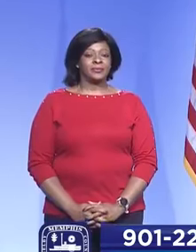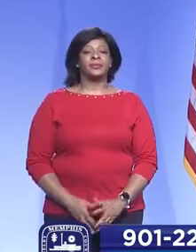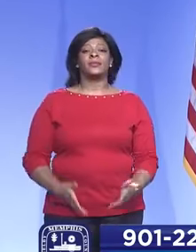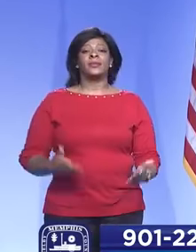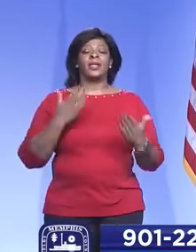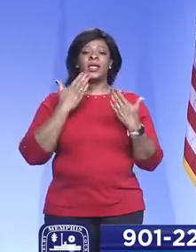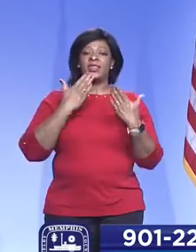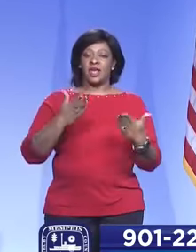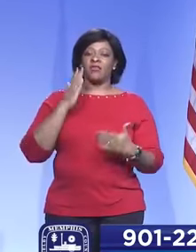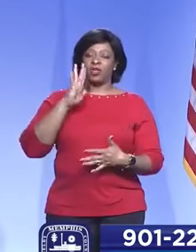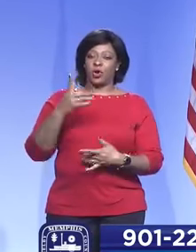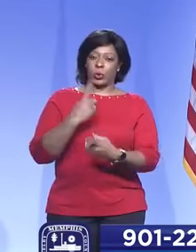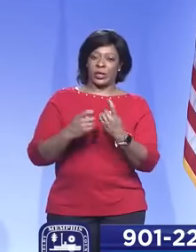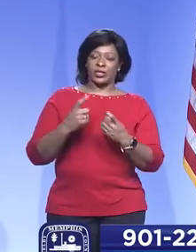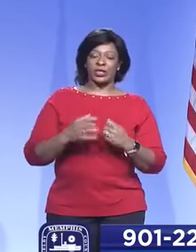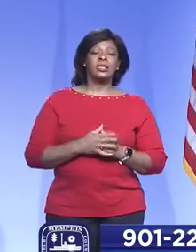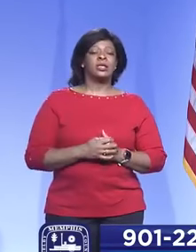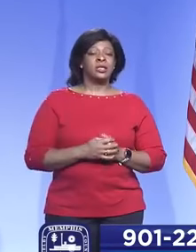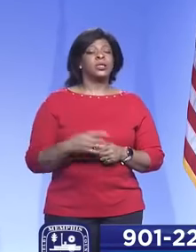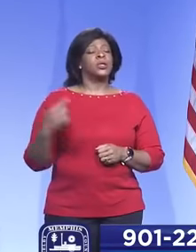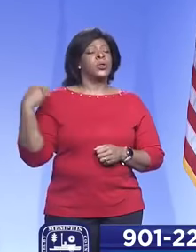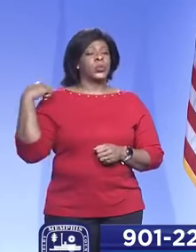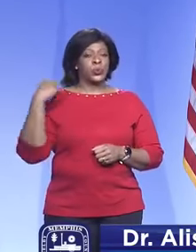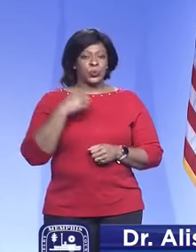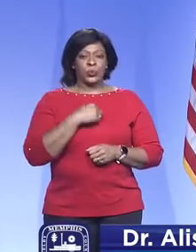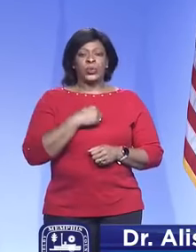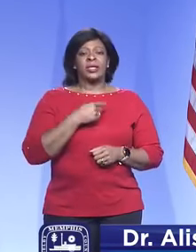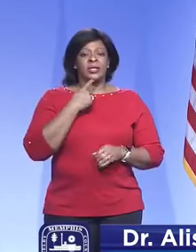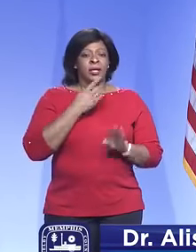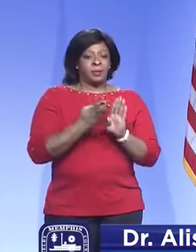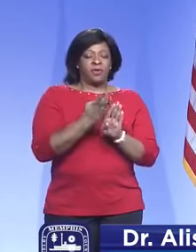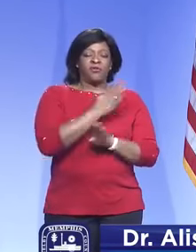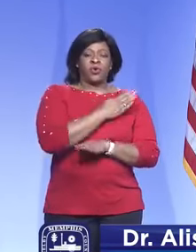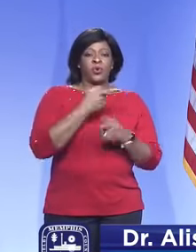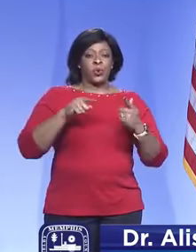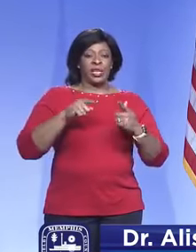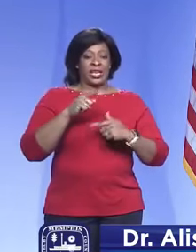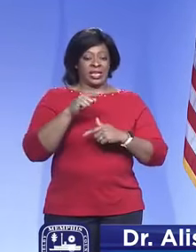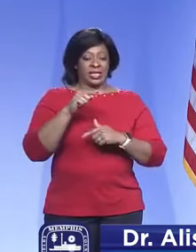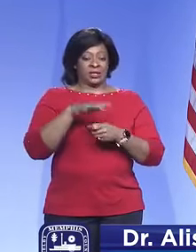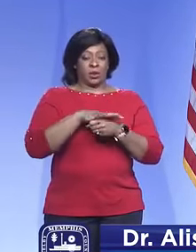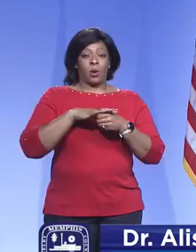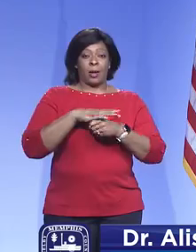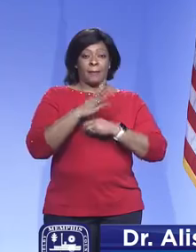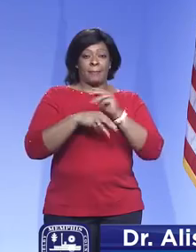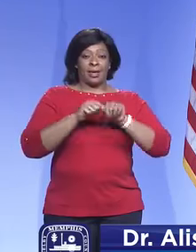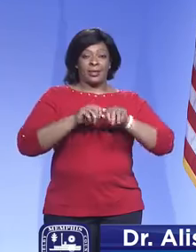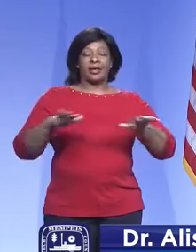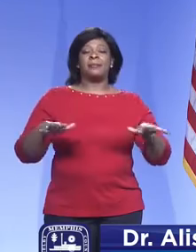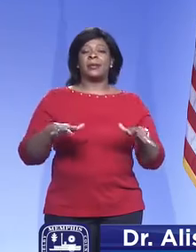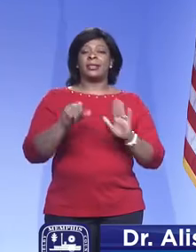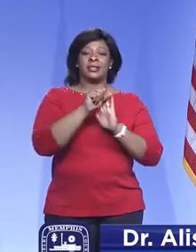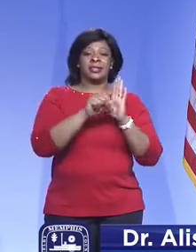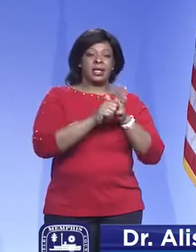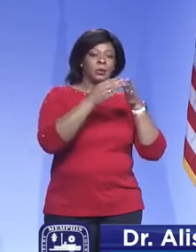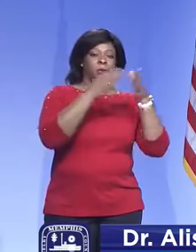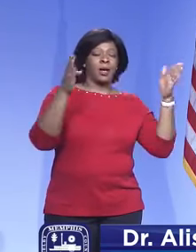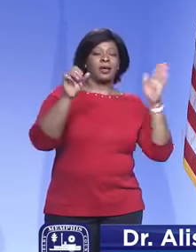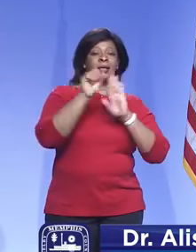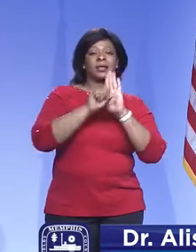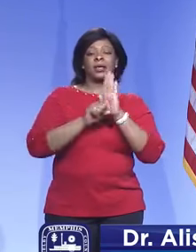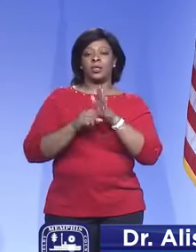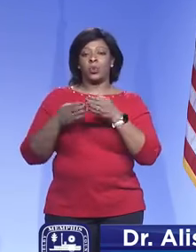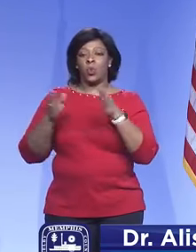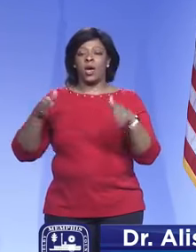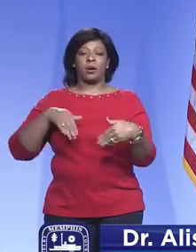Thank you for your question. You know, we've said at this point in the pandemic, a statewide approach and a nationwide approach is